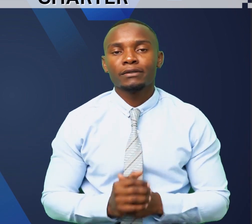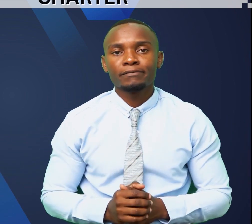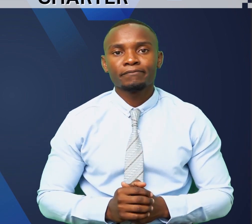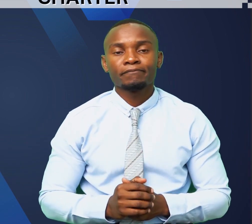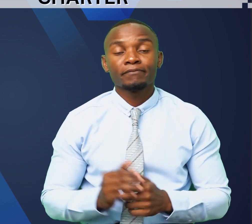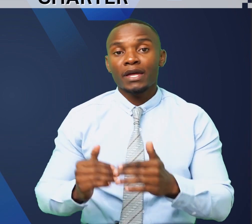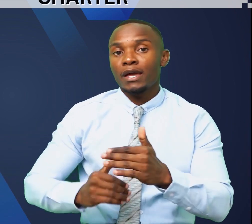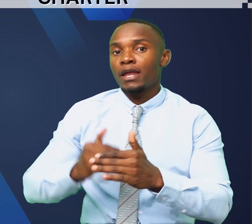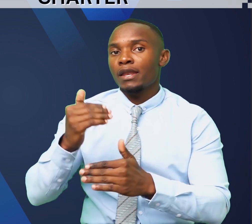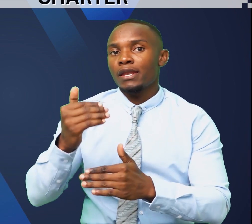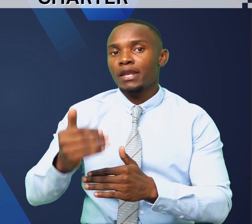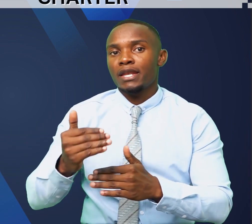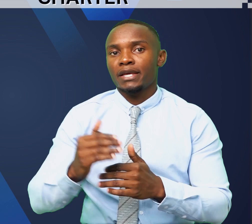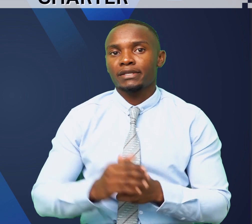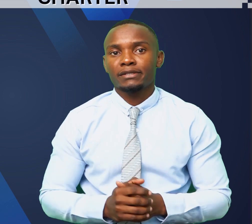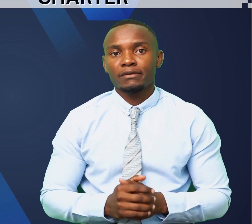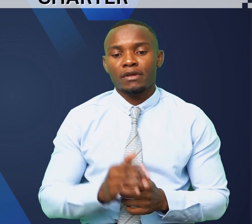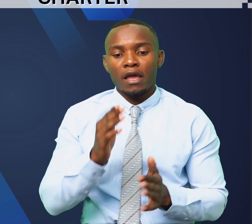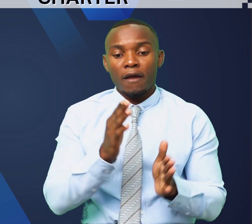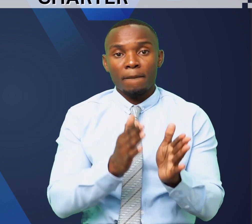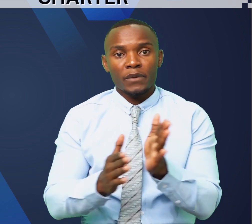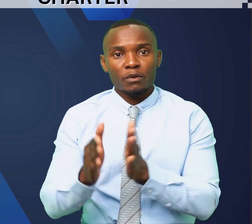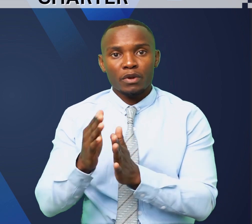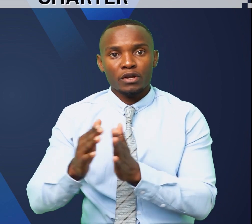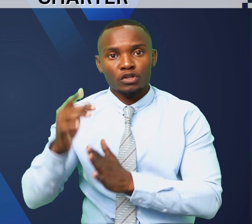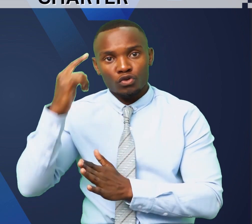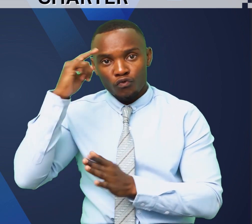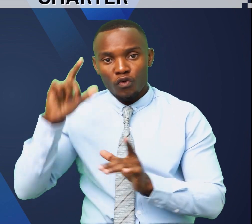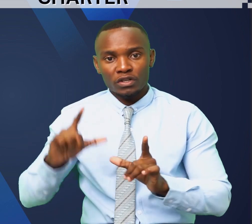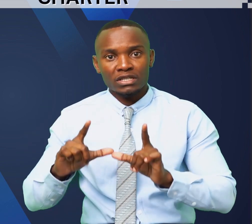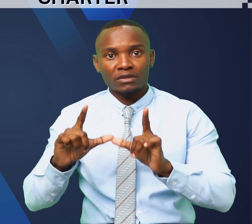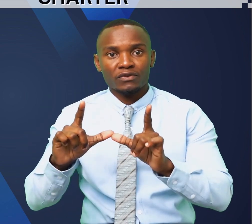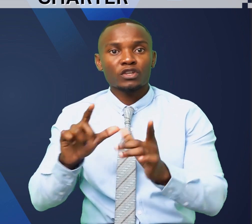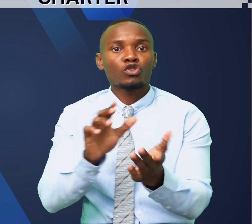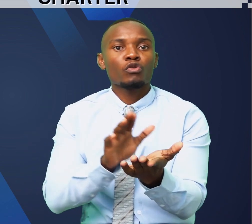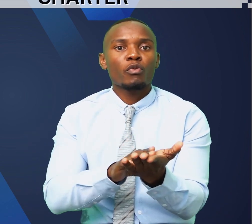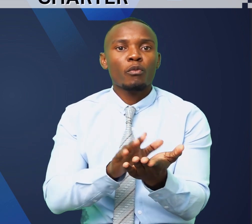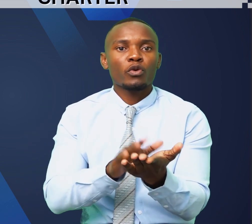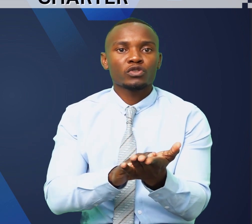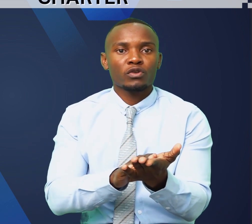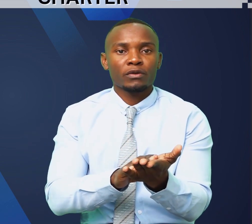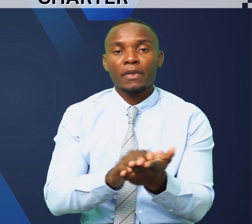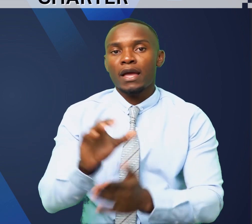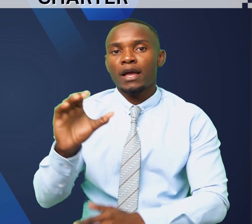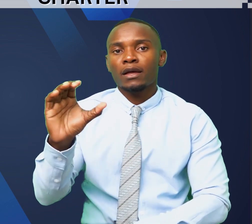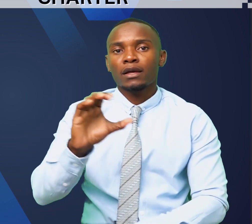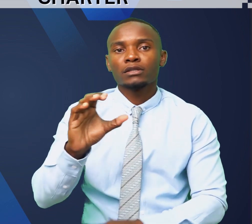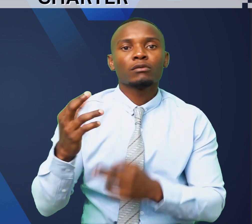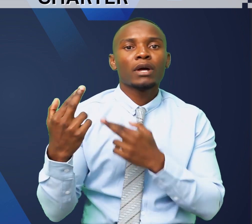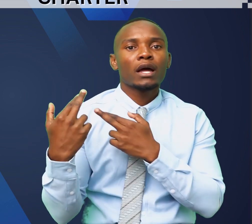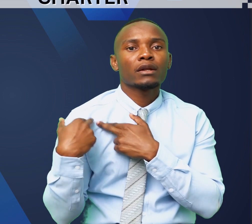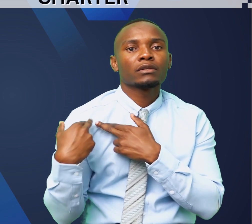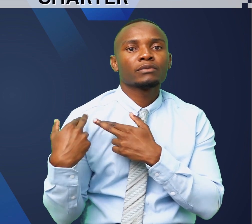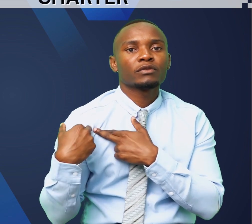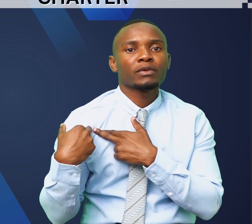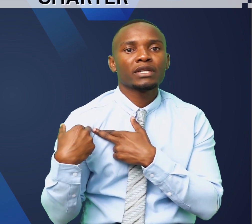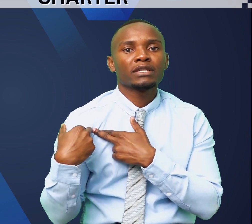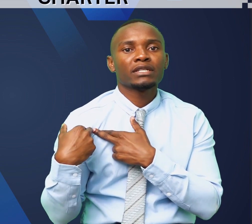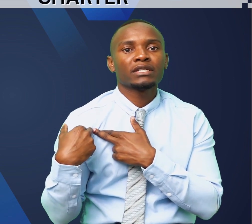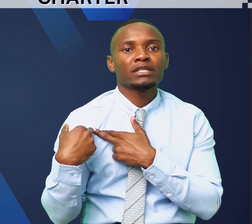Service rendered, preparation of certification proposal. Customer obligation,